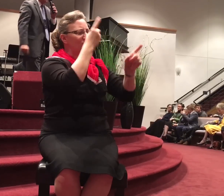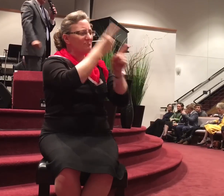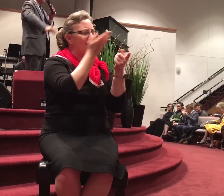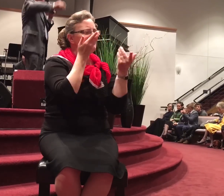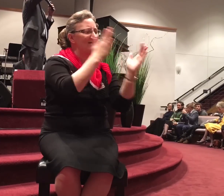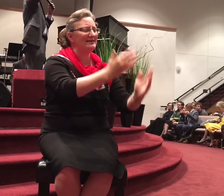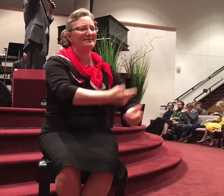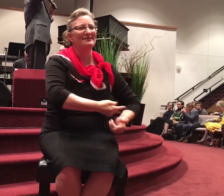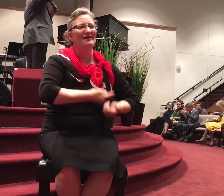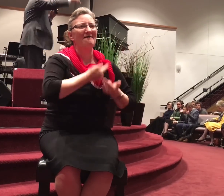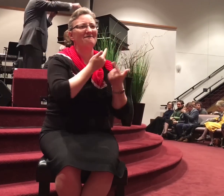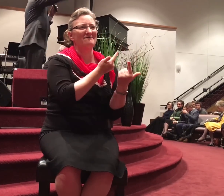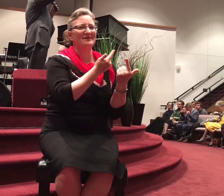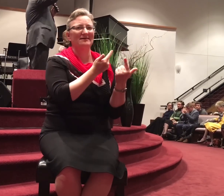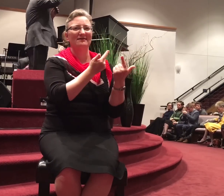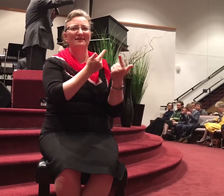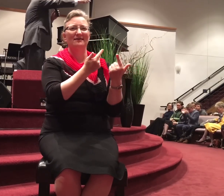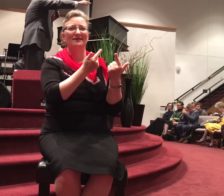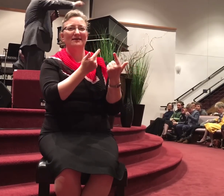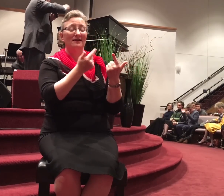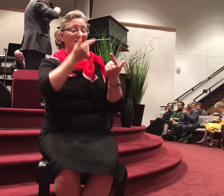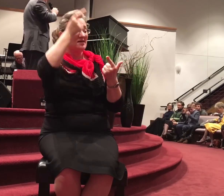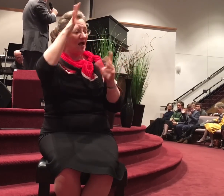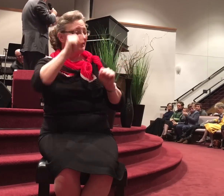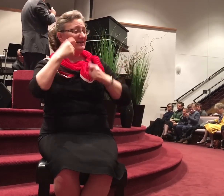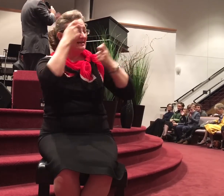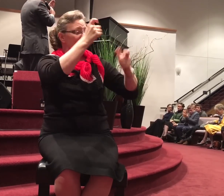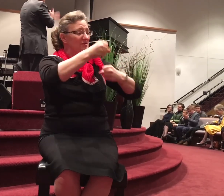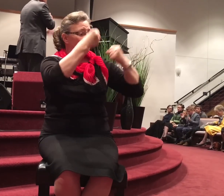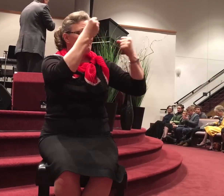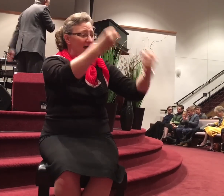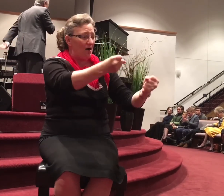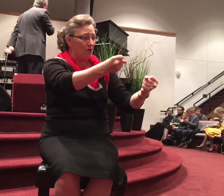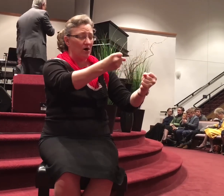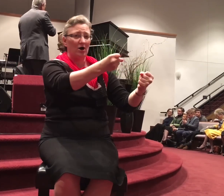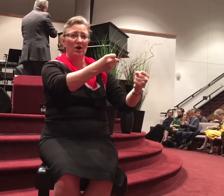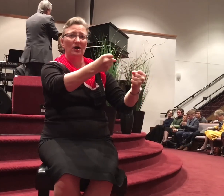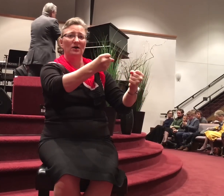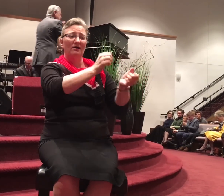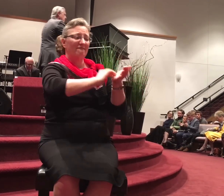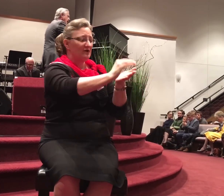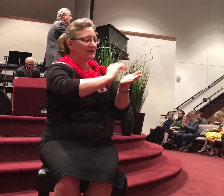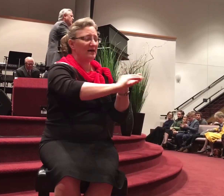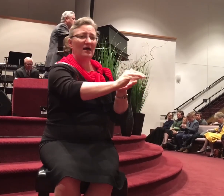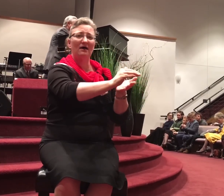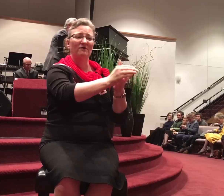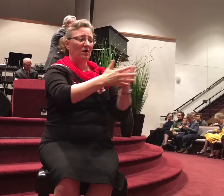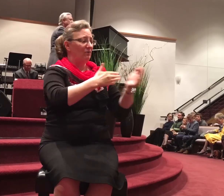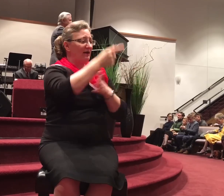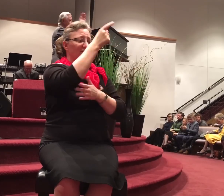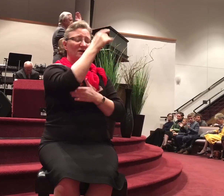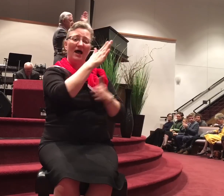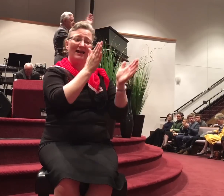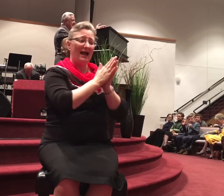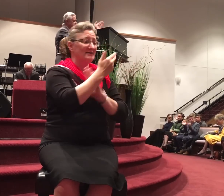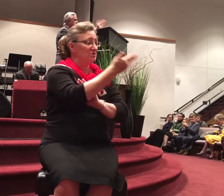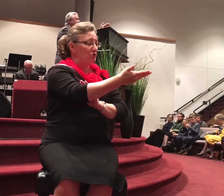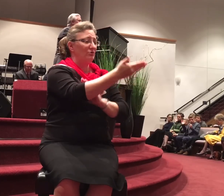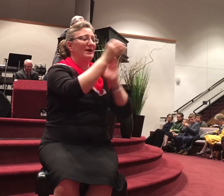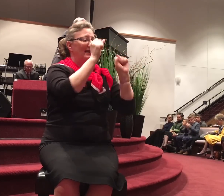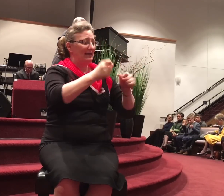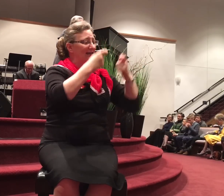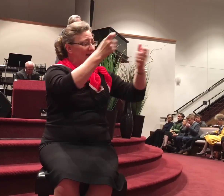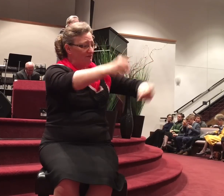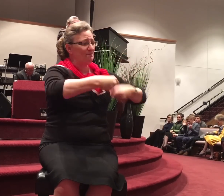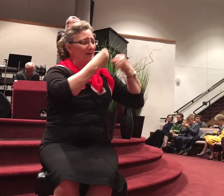live. And then he'll give you the power to fulfill it. Whatever God asks you to do, he'll give you the power to do it. It'll be the best